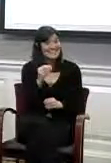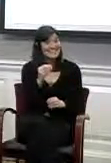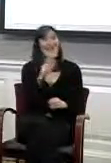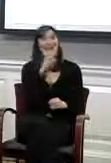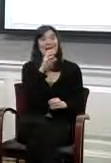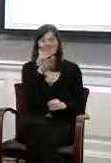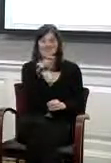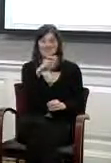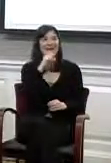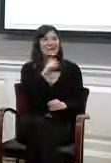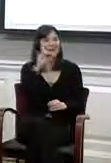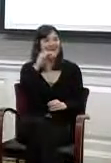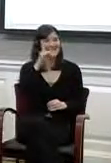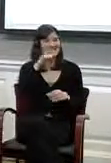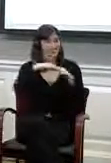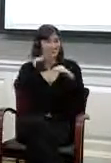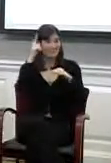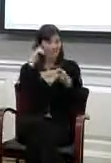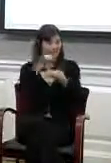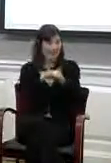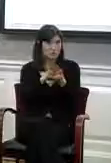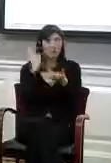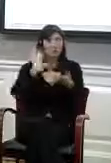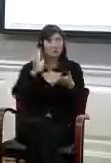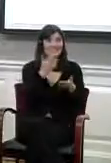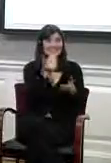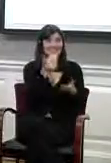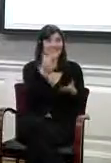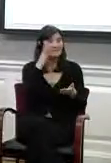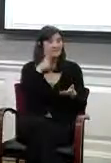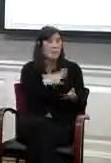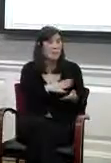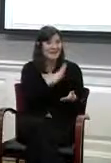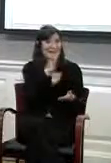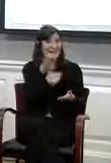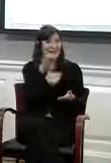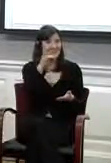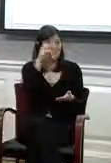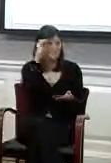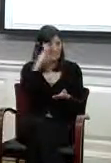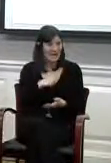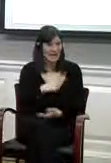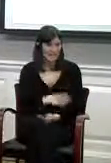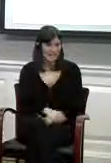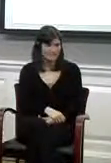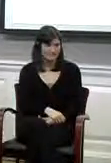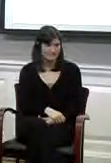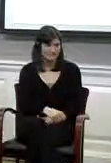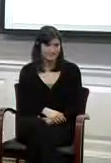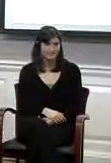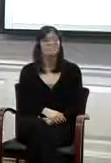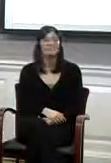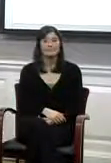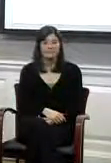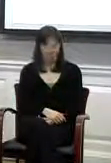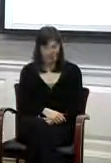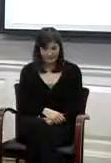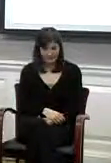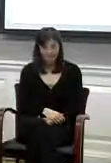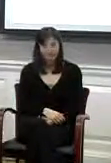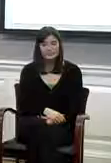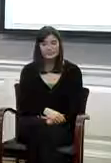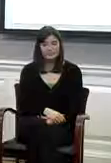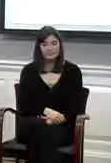18. It had been 15 for women and 17 for men. Not surprisingly, despite the equality